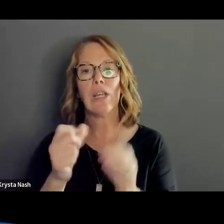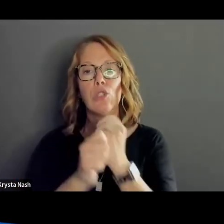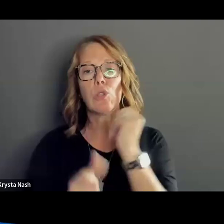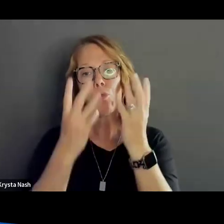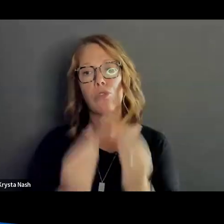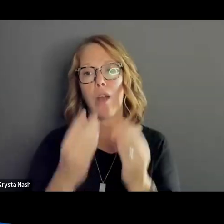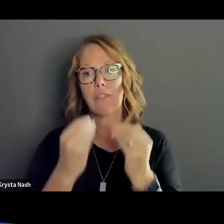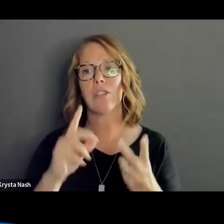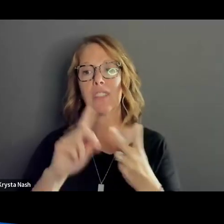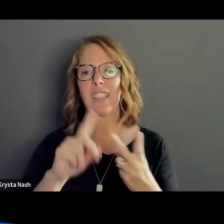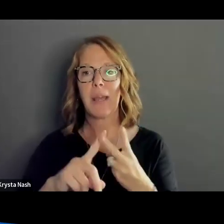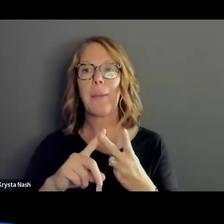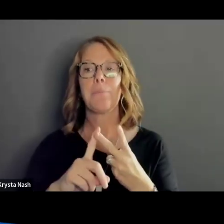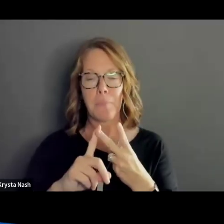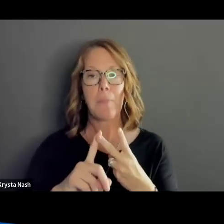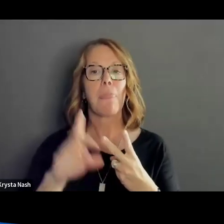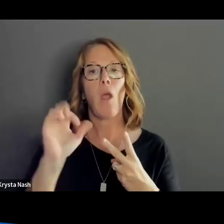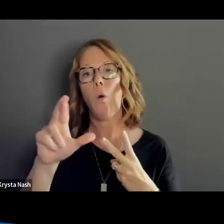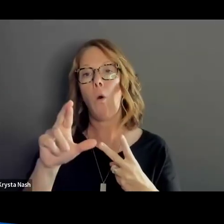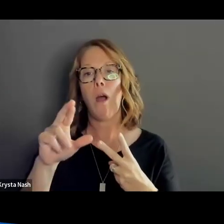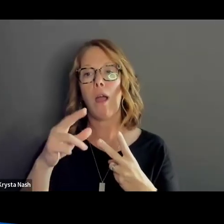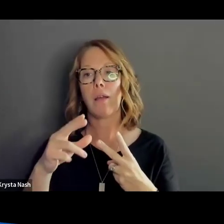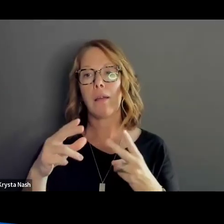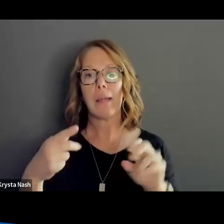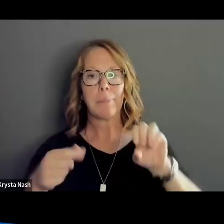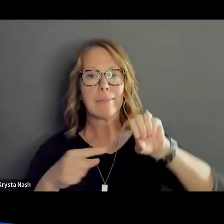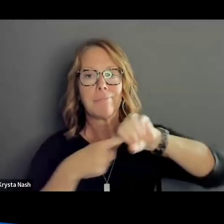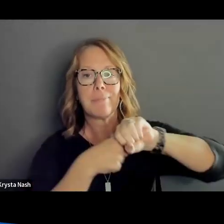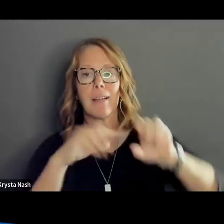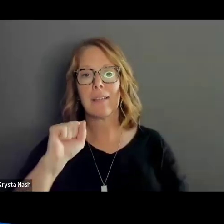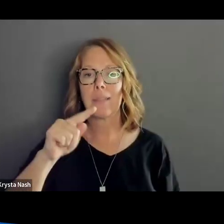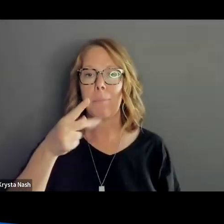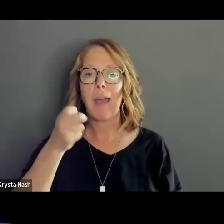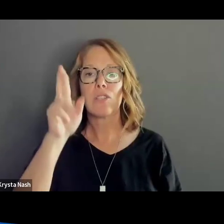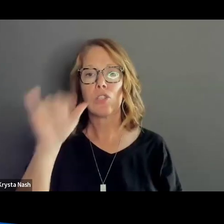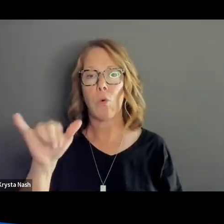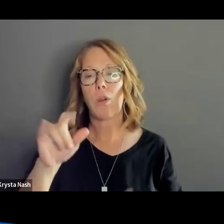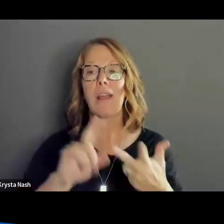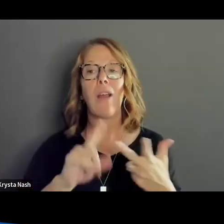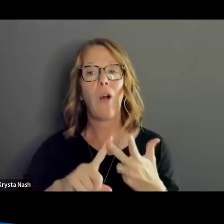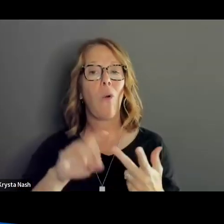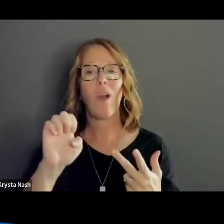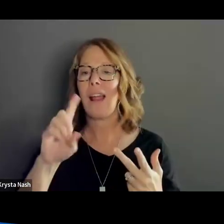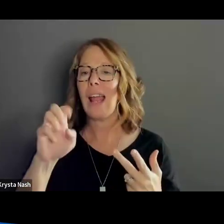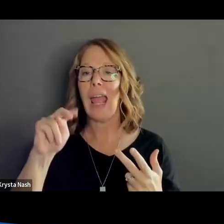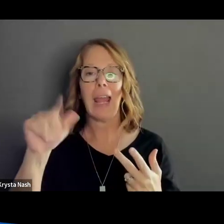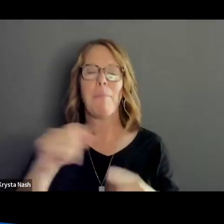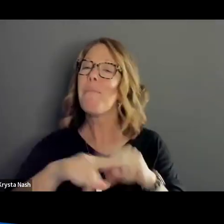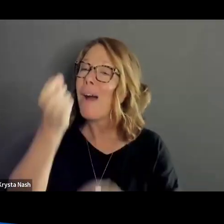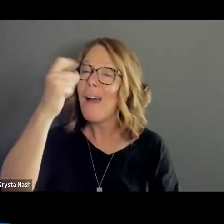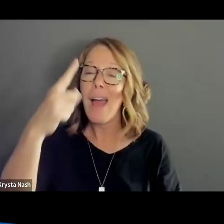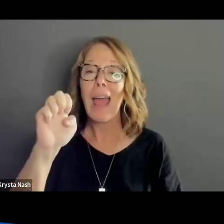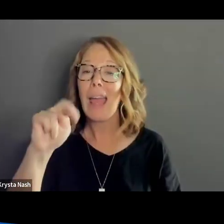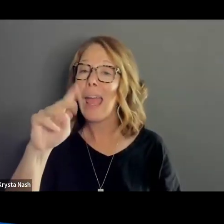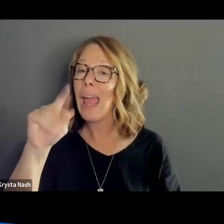an enema. Enemas we don't recommend, as you know, for bowel programs because it flushes out the bowel and it teaches